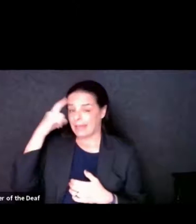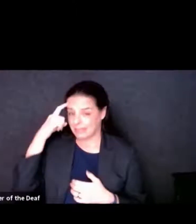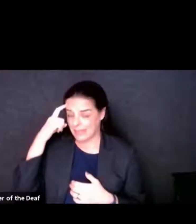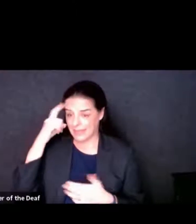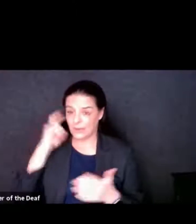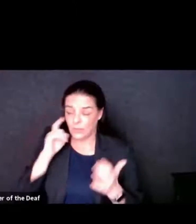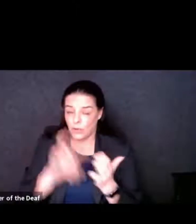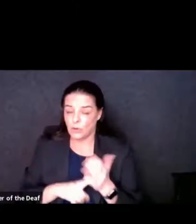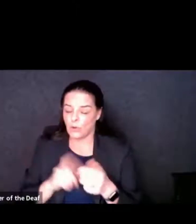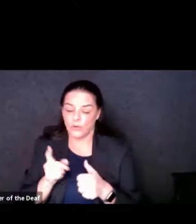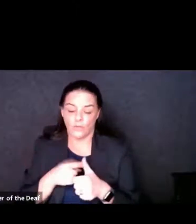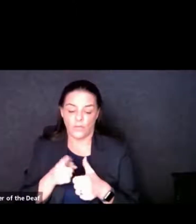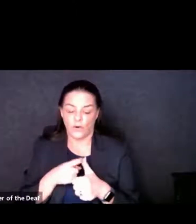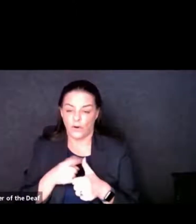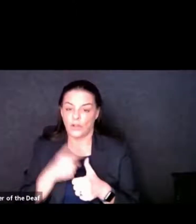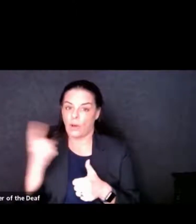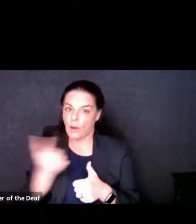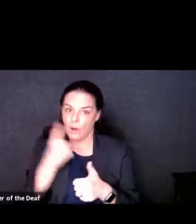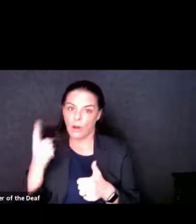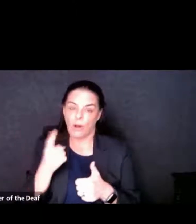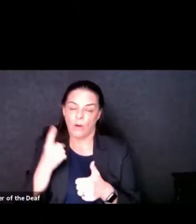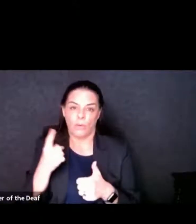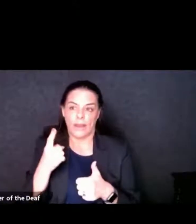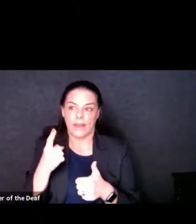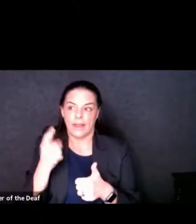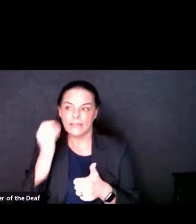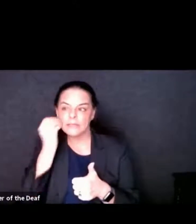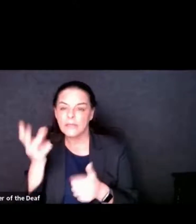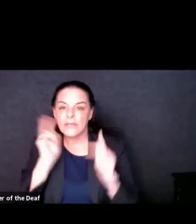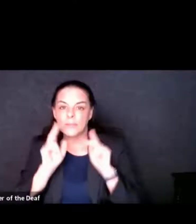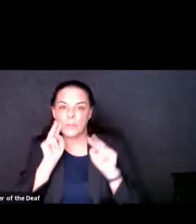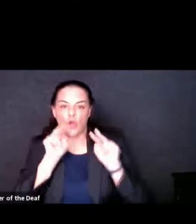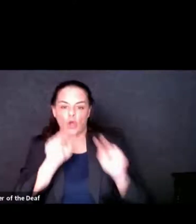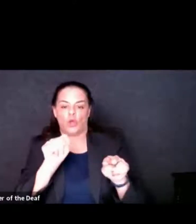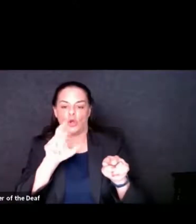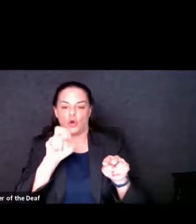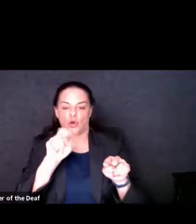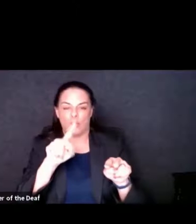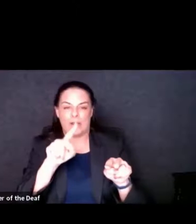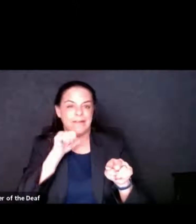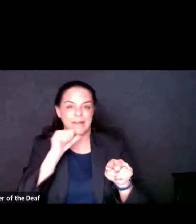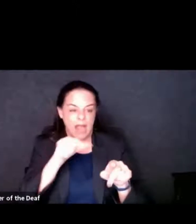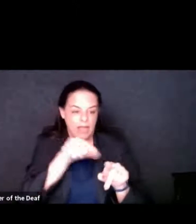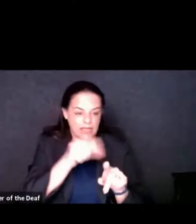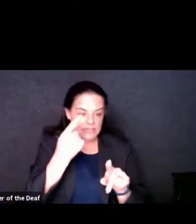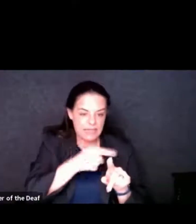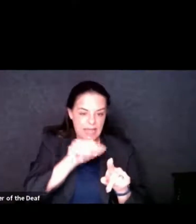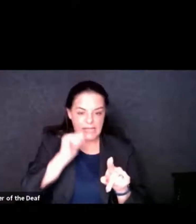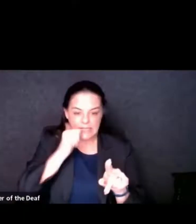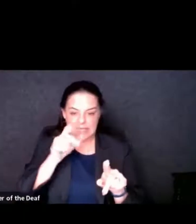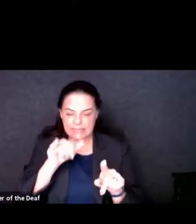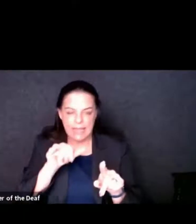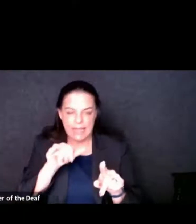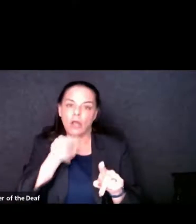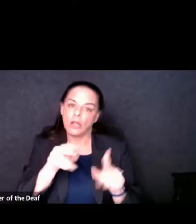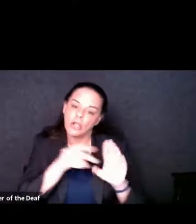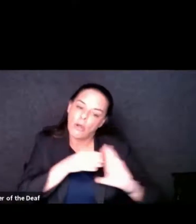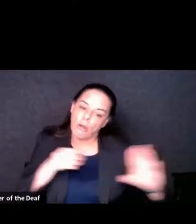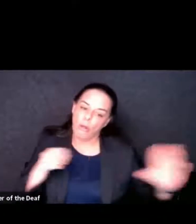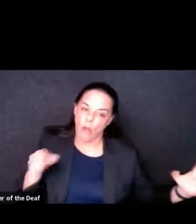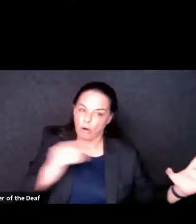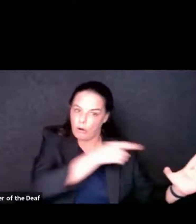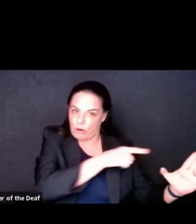always to encourage people to look at trends over time, not one day to the next. That's always challenging, and there can be so many variables there.